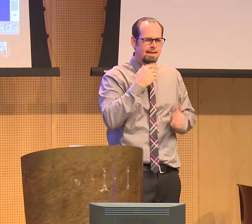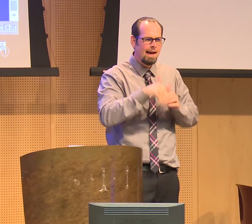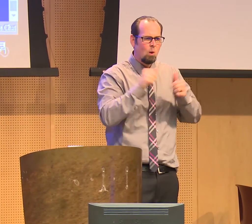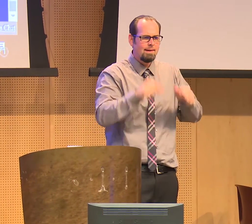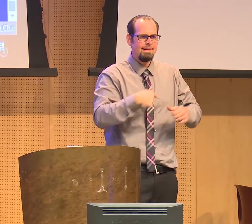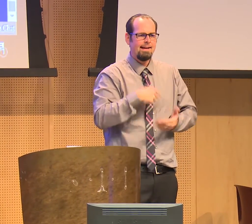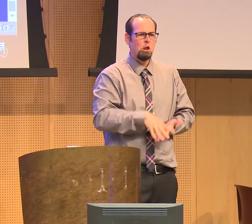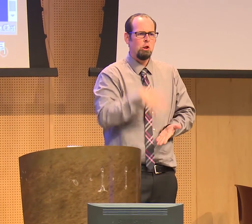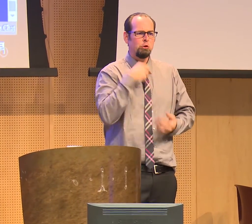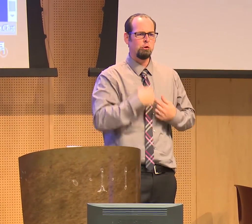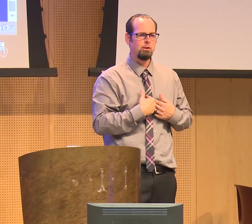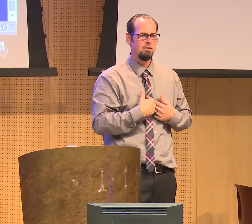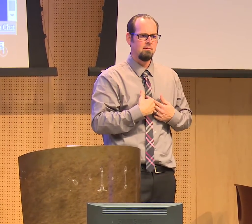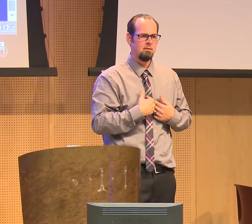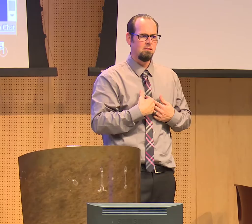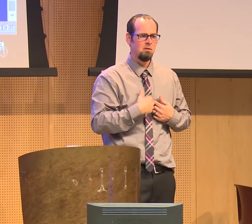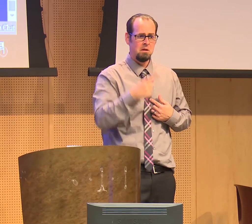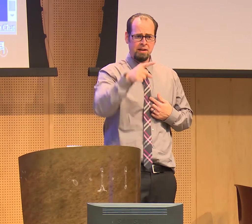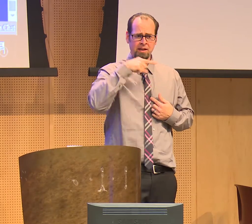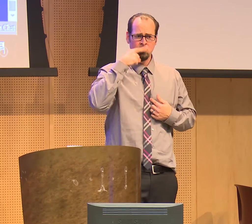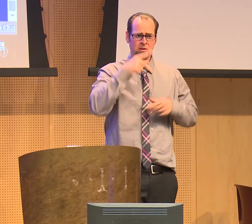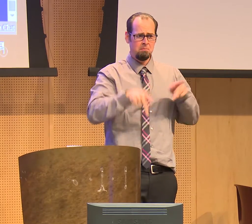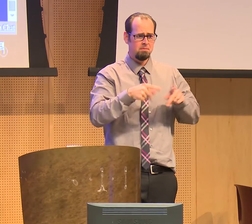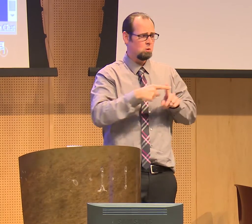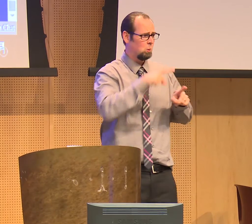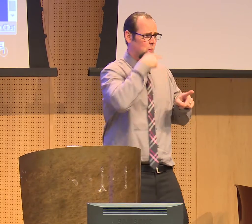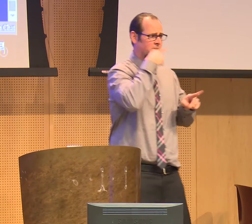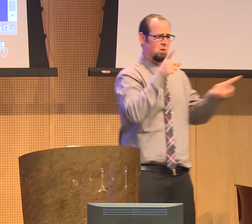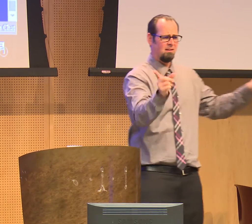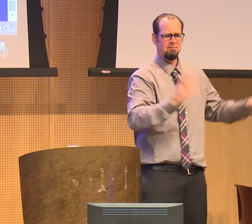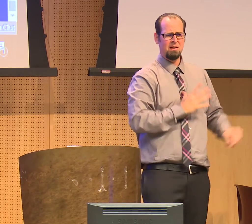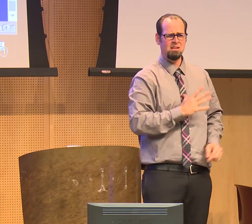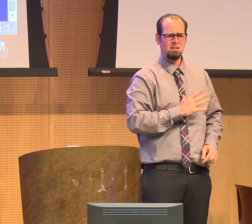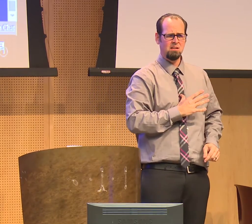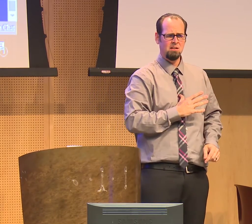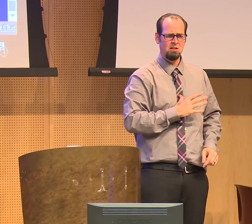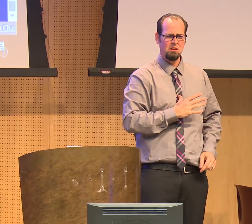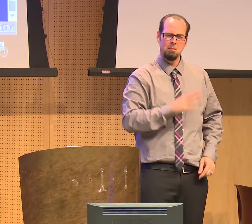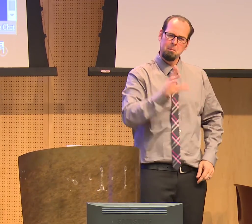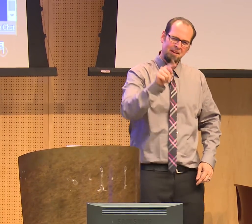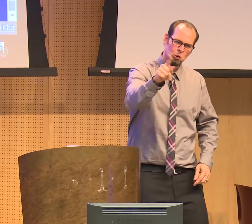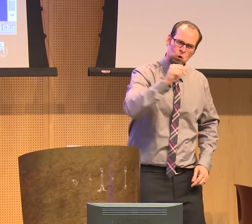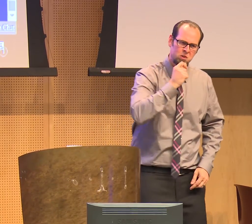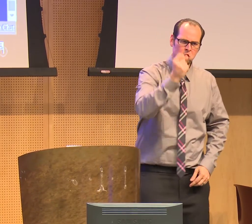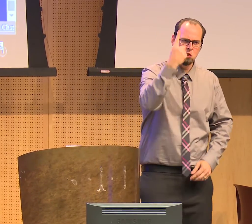said no. And I asked, how am I supposed to learn? You have hearing people out there on the floor. How are they learning?